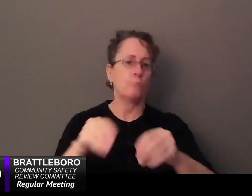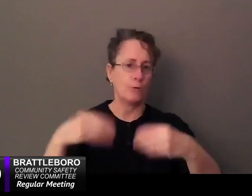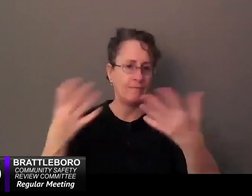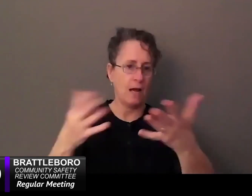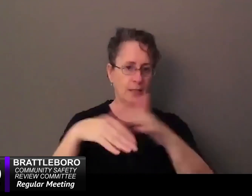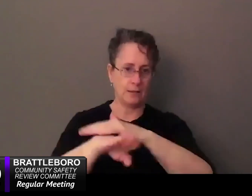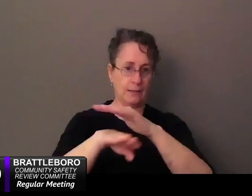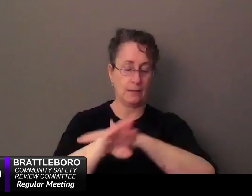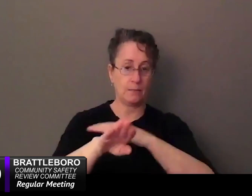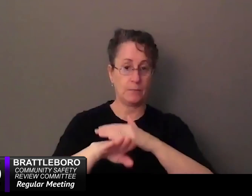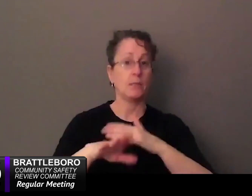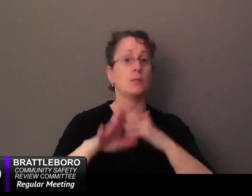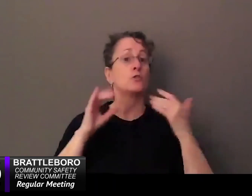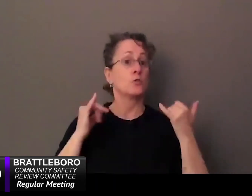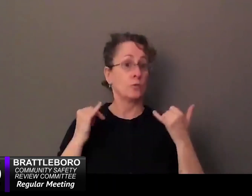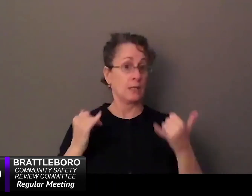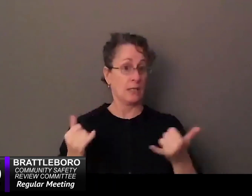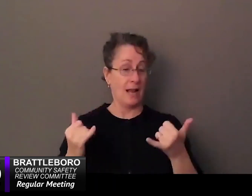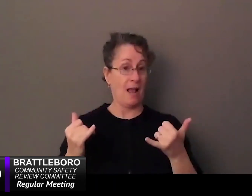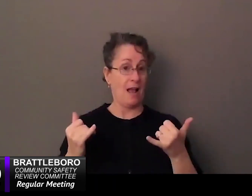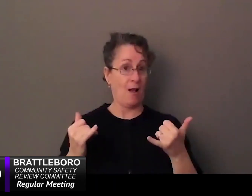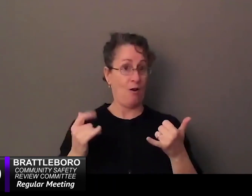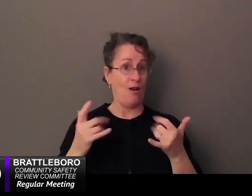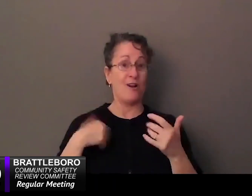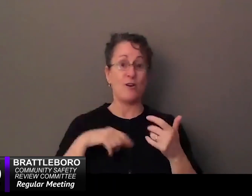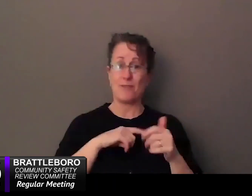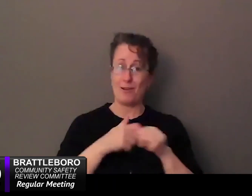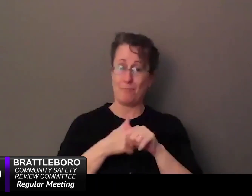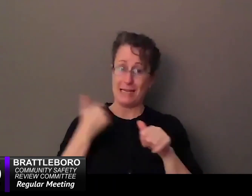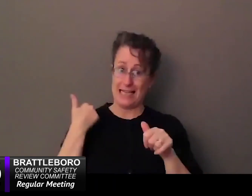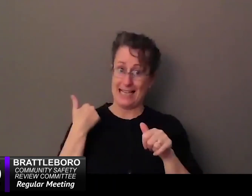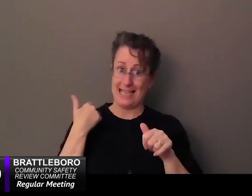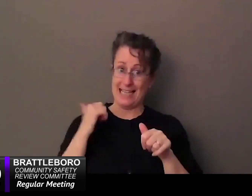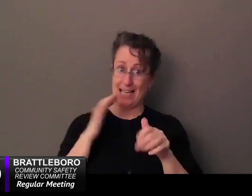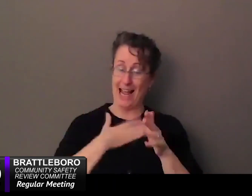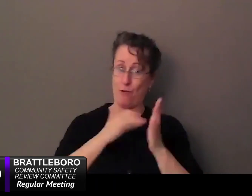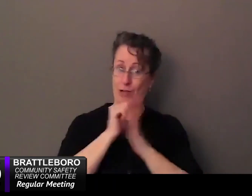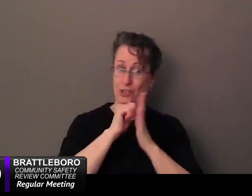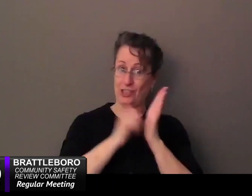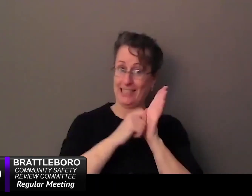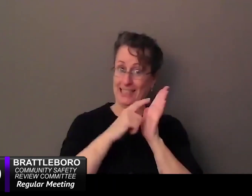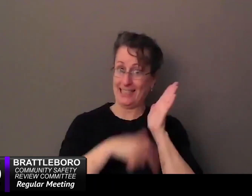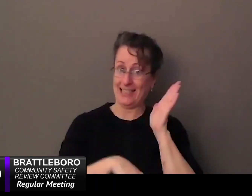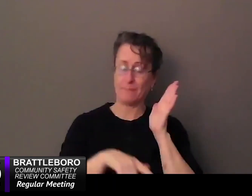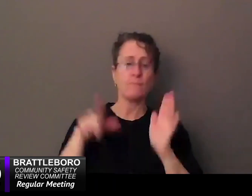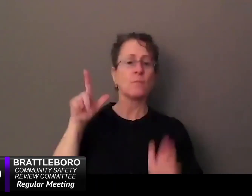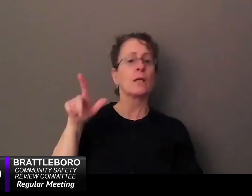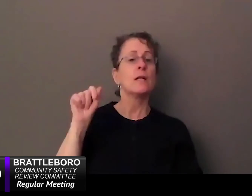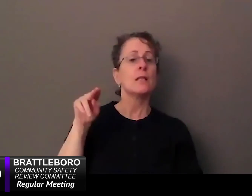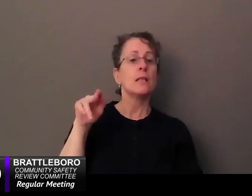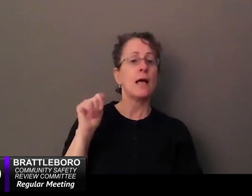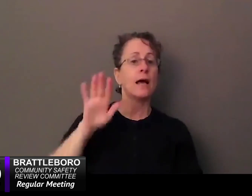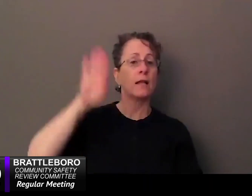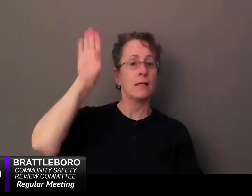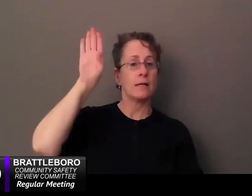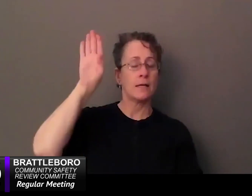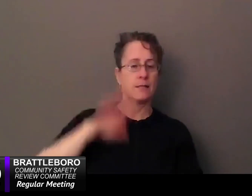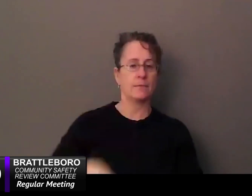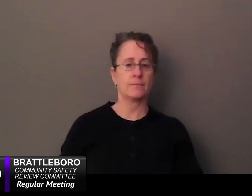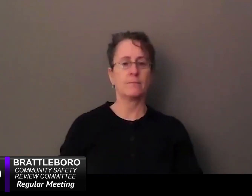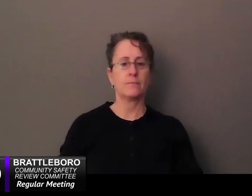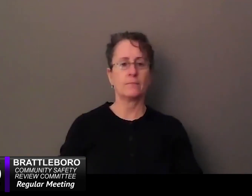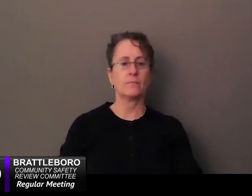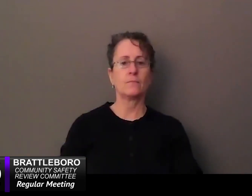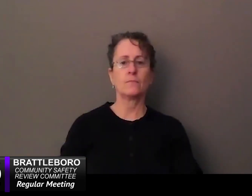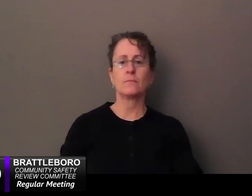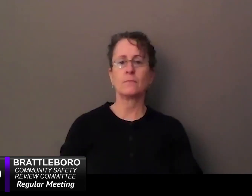Having said that, we are significantly behind schedule. I'm going to give Lana has her hand up, so I'd like to give her a chance to share. Yeah, please. I can take